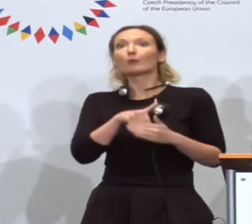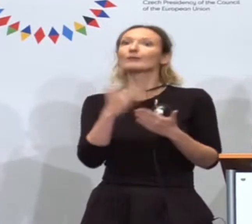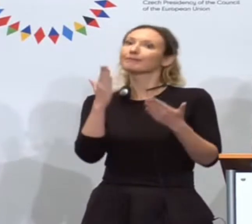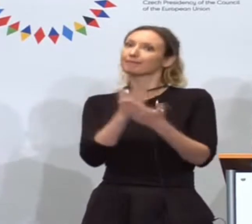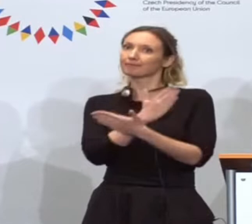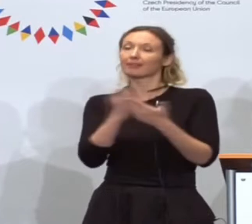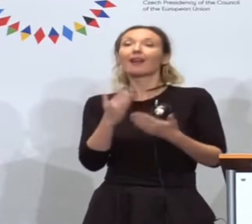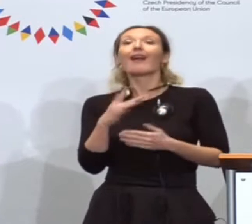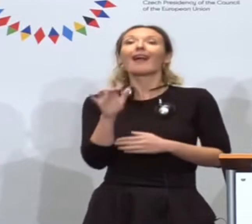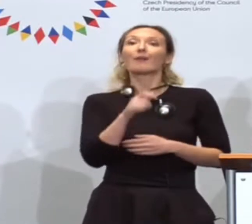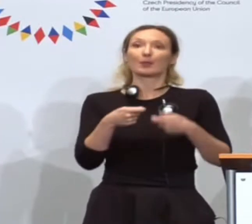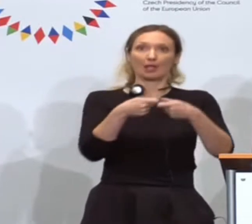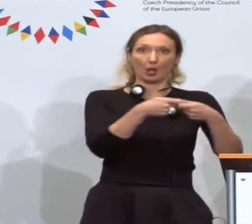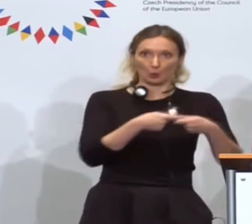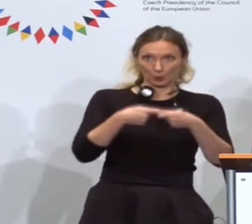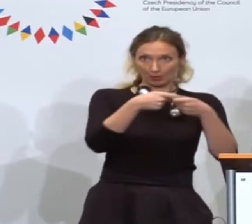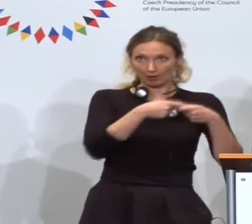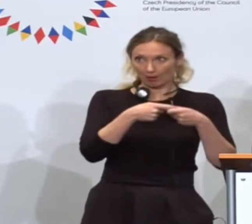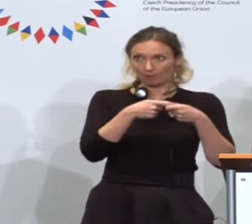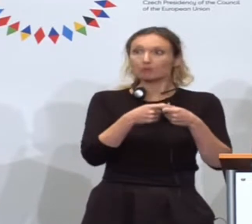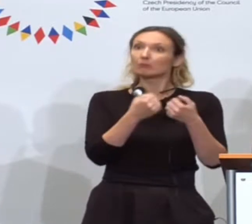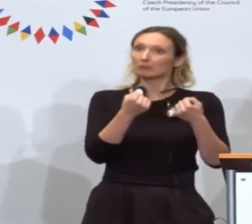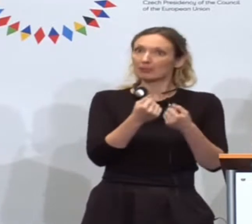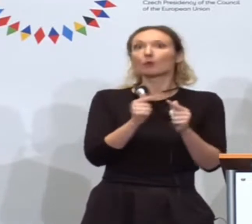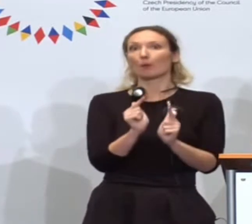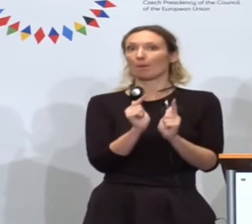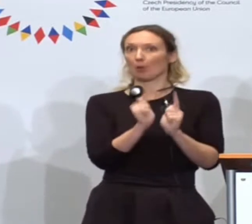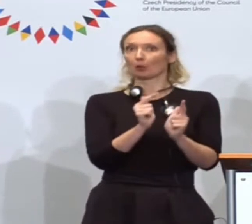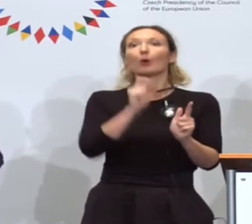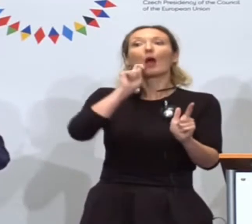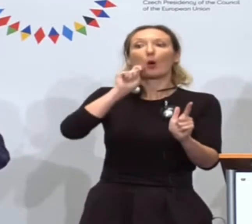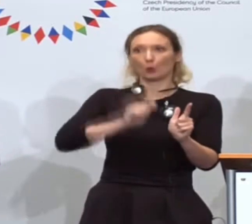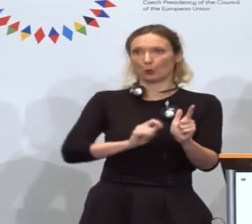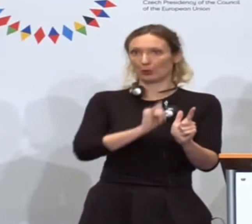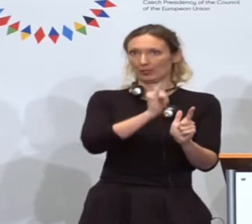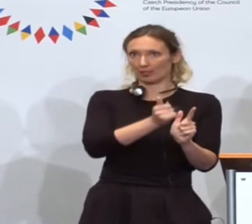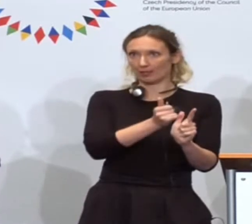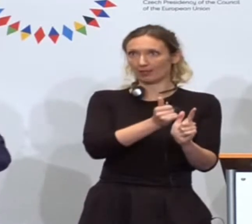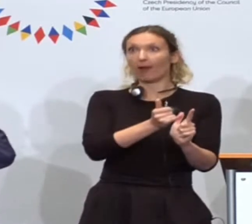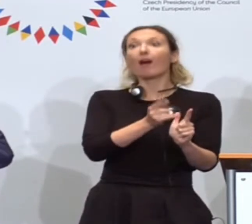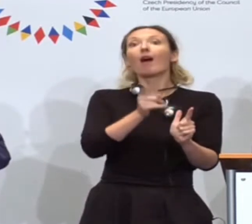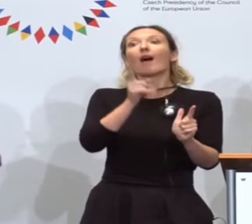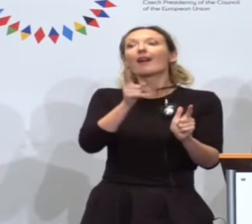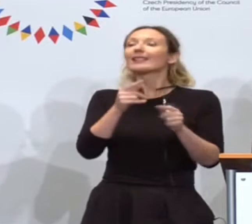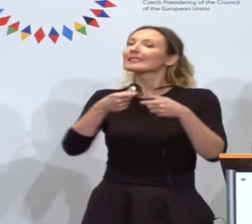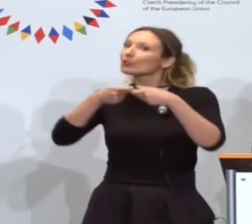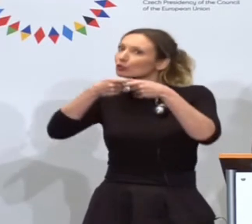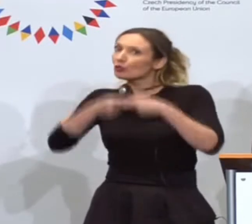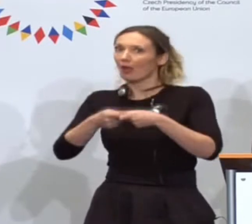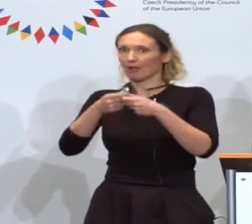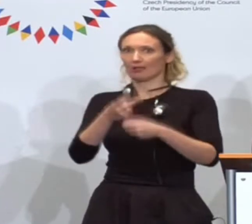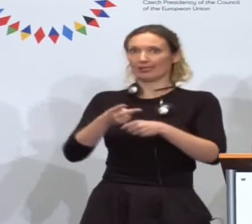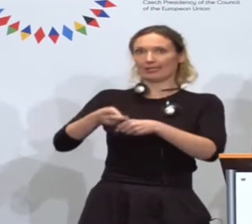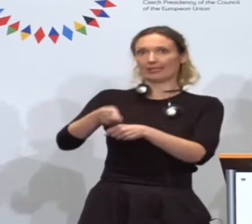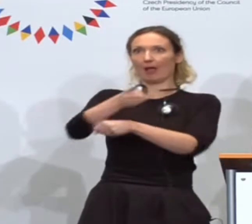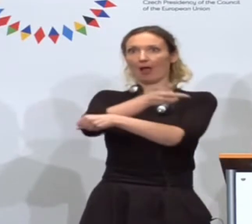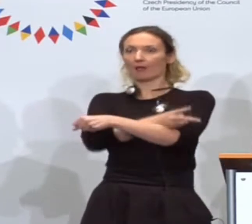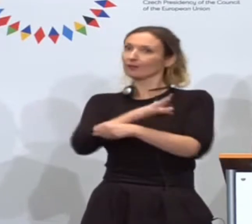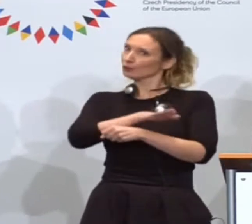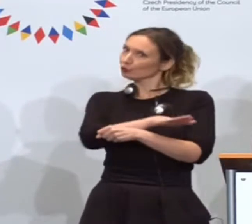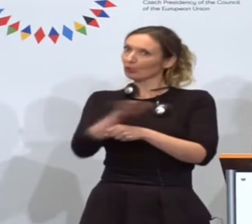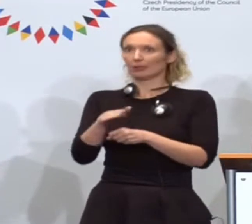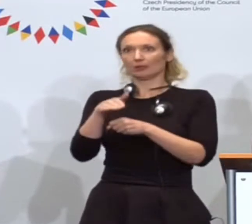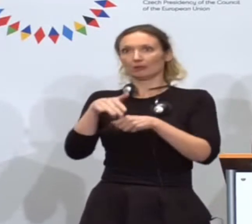European Union effort on supporting Ukraine, where all member states participate according